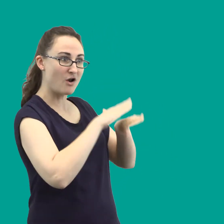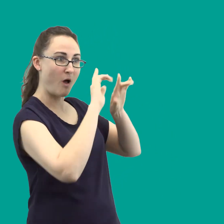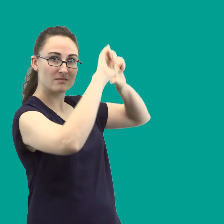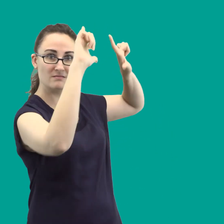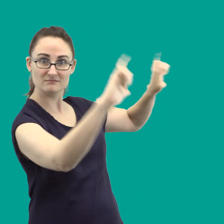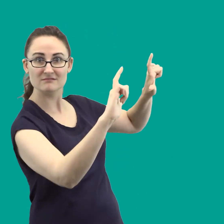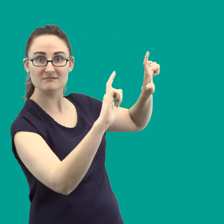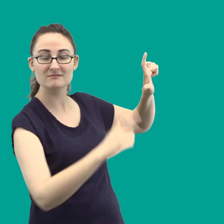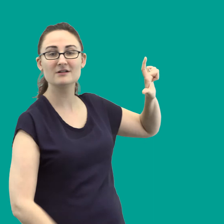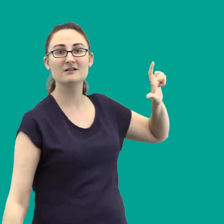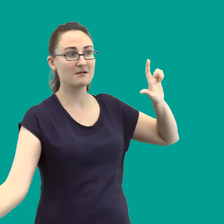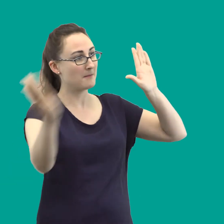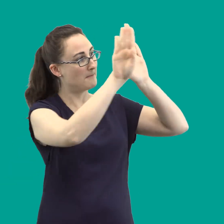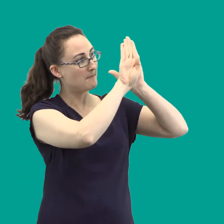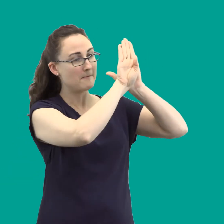on the painting and enlarge it.